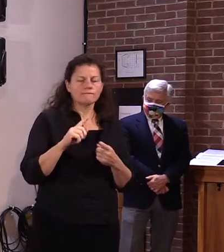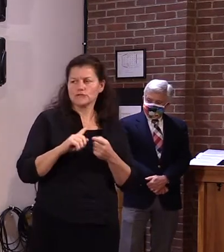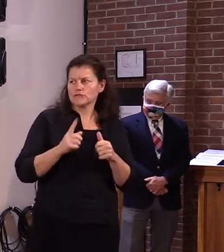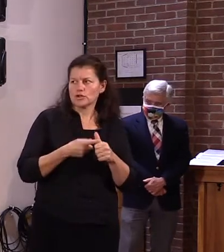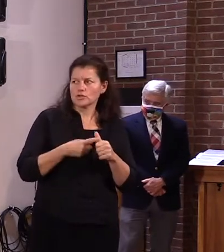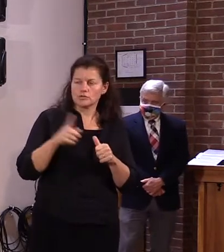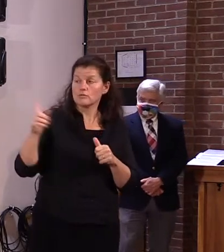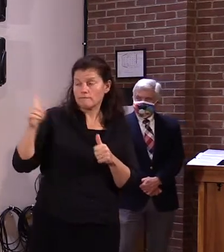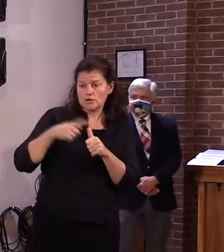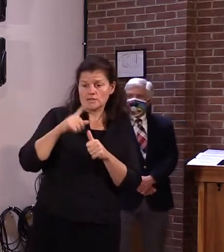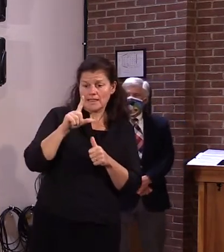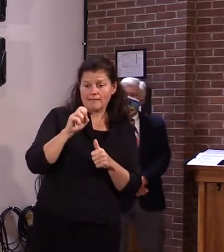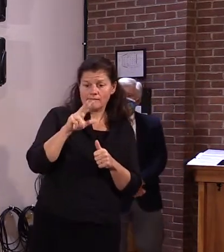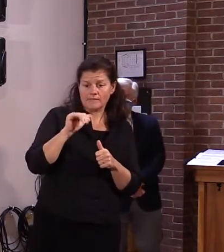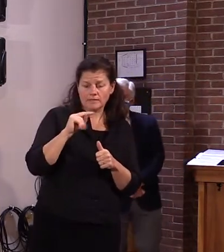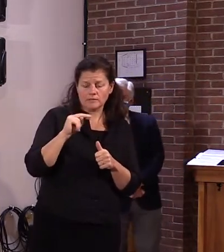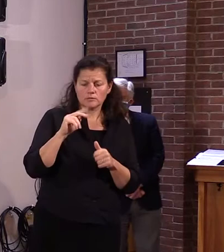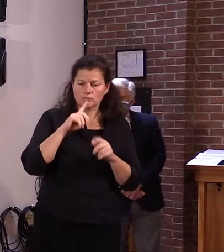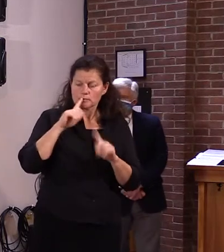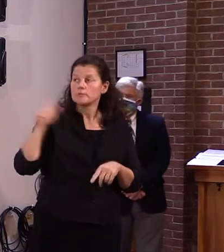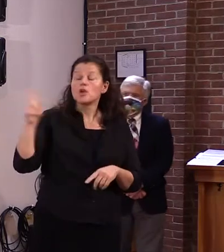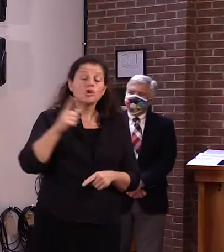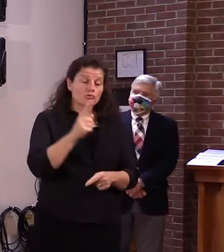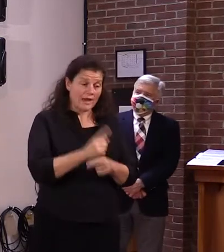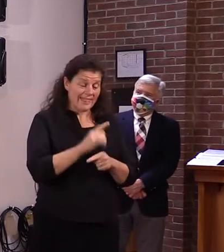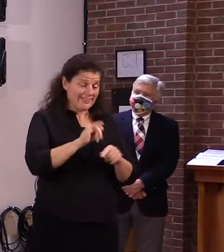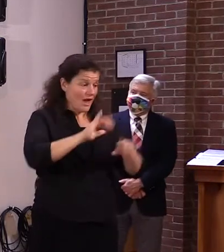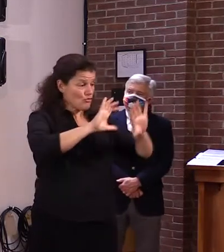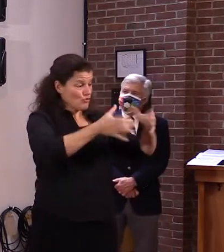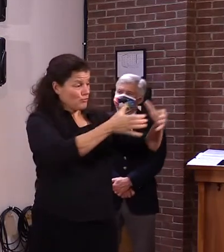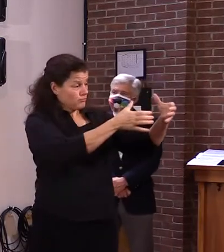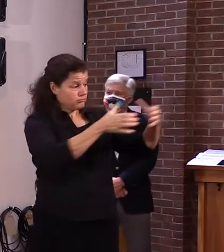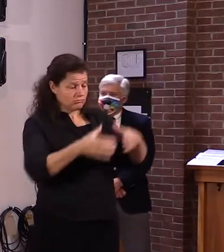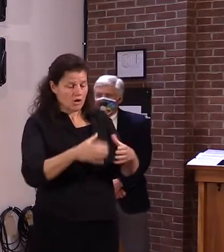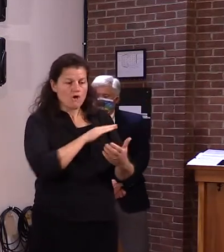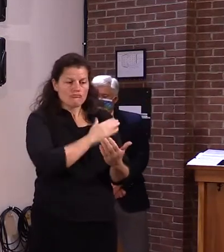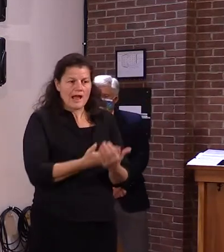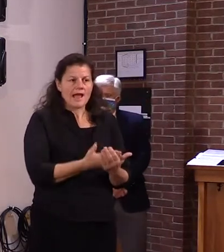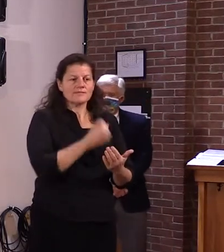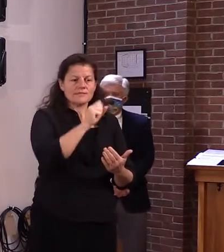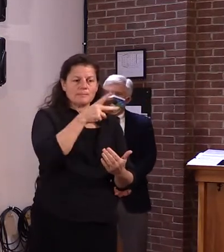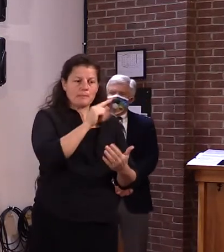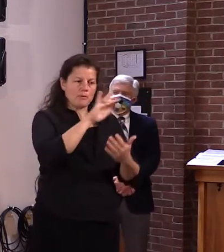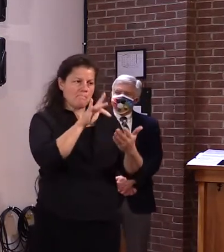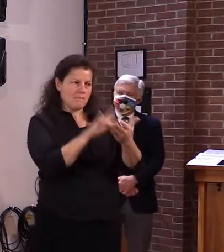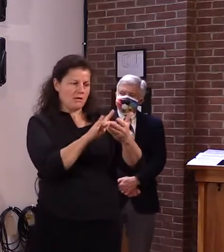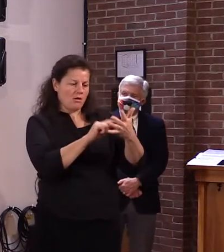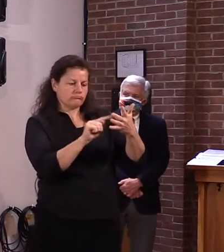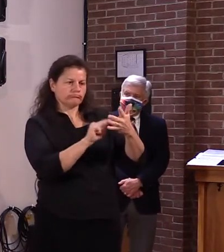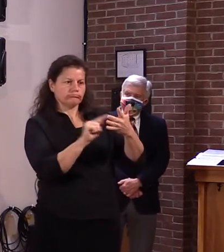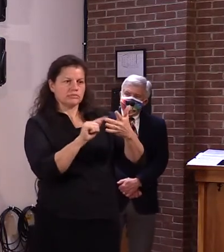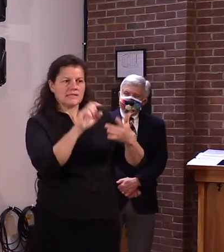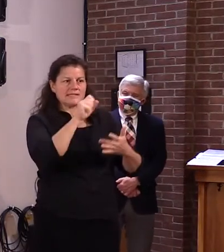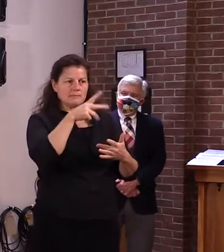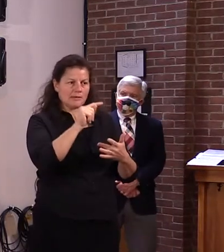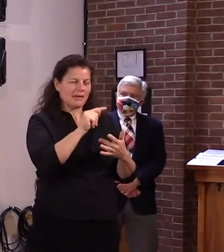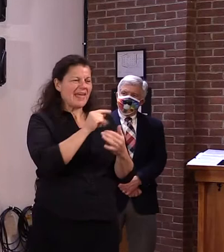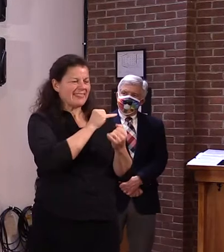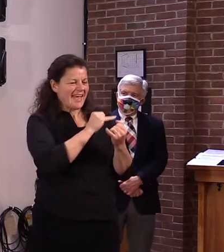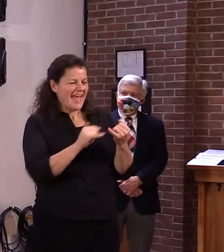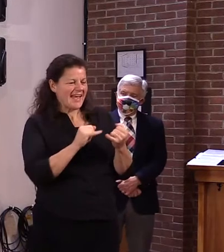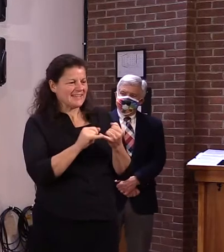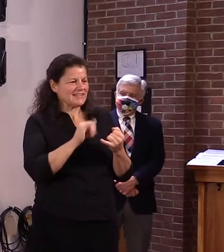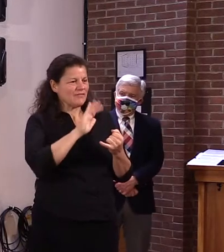Okay, thank you. So you're correct. This group came to the country in mid-September, and it was at the very tail end of the